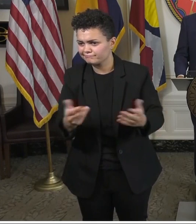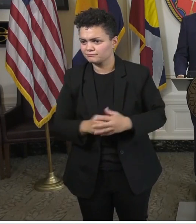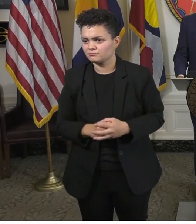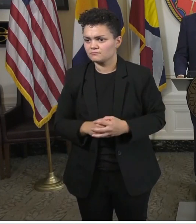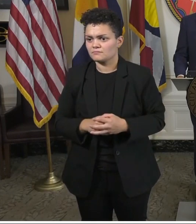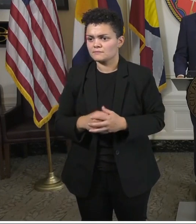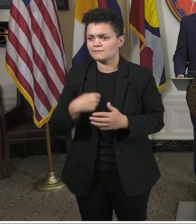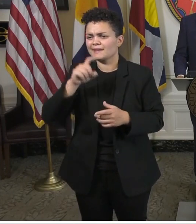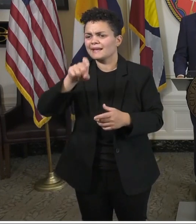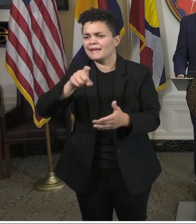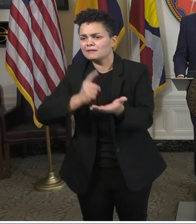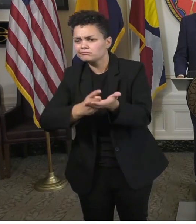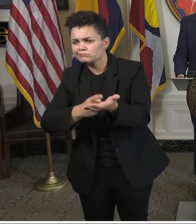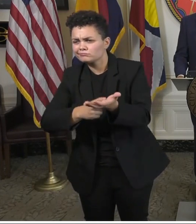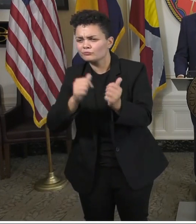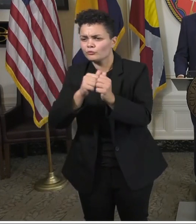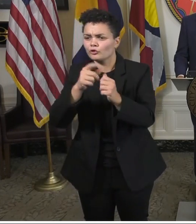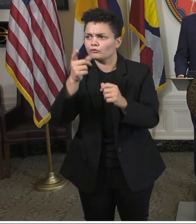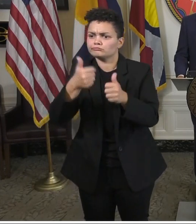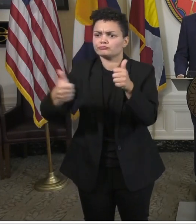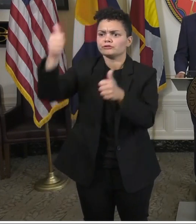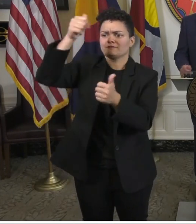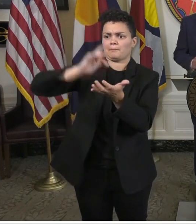thoughts, and then make a decision on that.